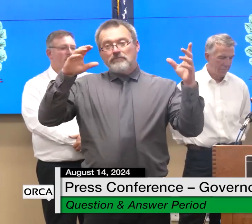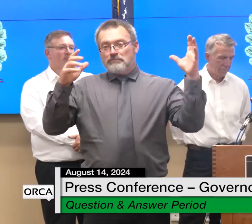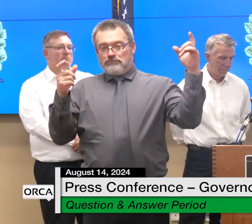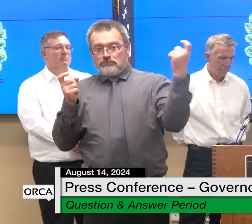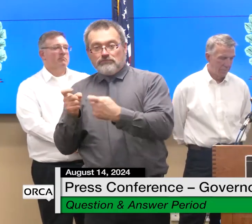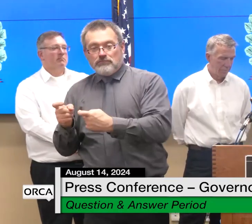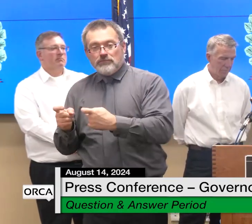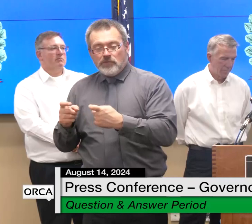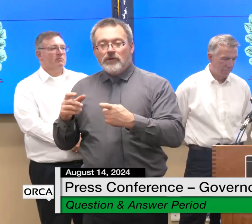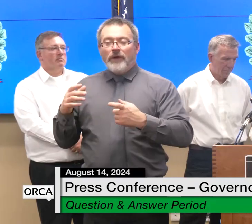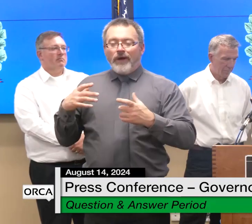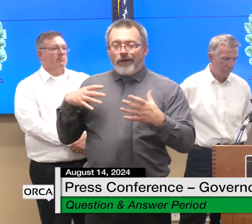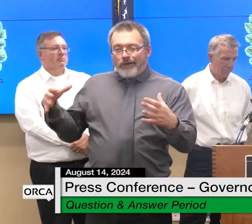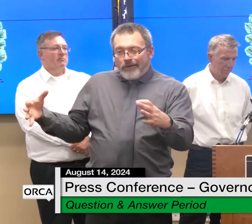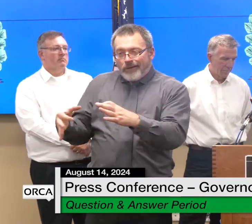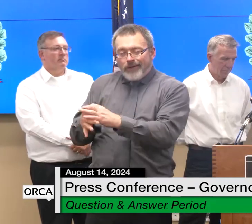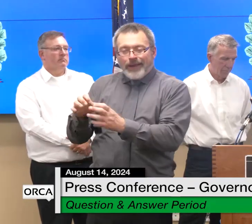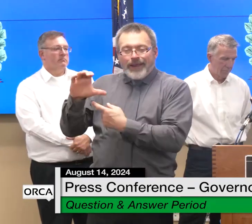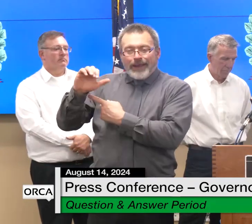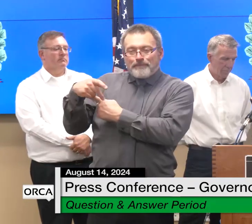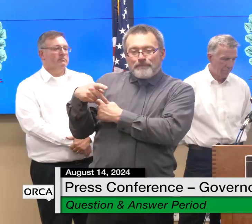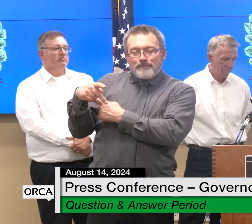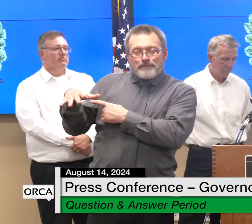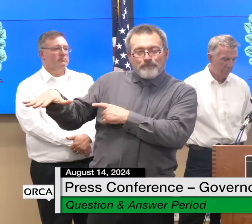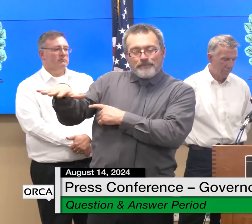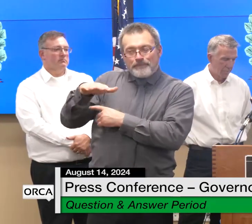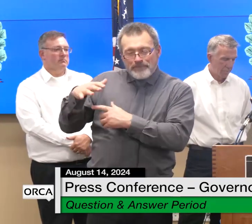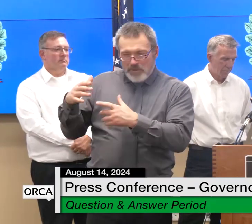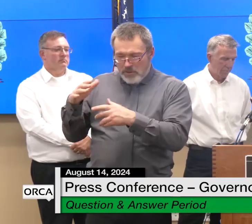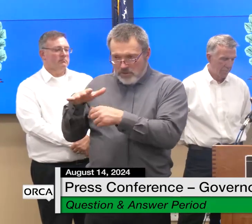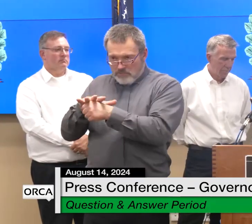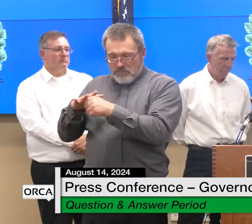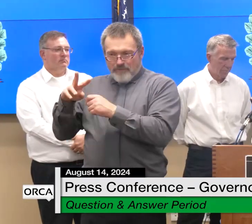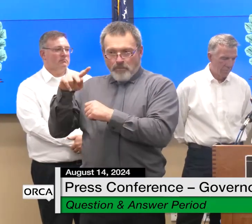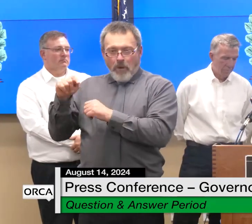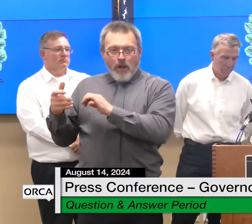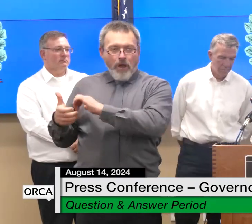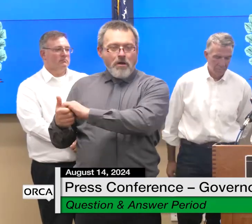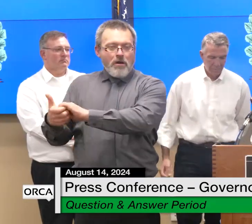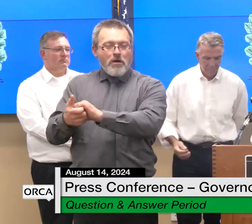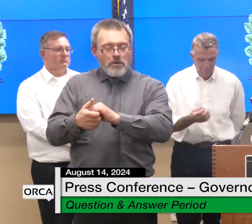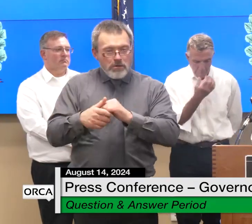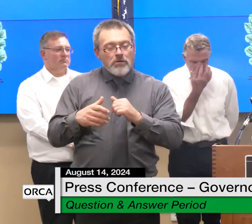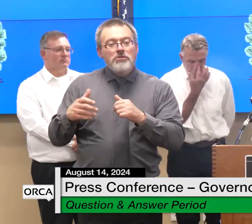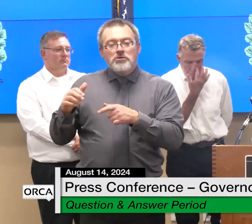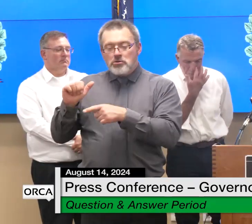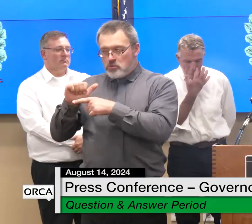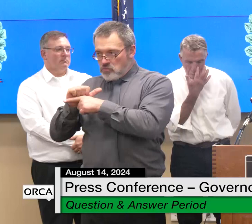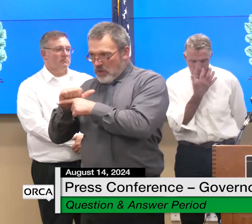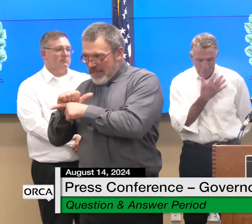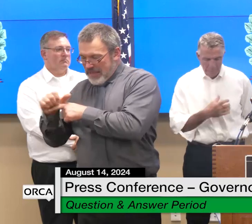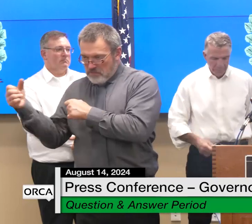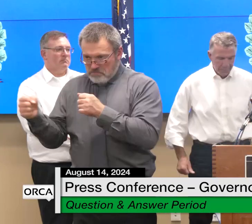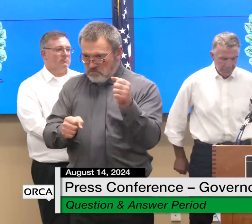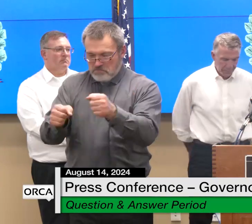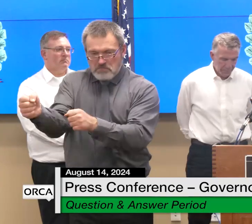community action partners with was able to hire people, train them, get them in place. This time